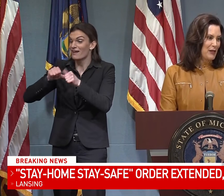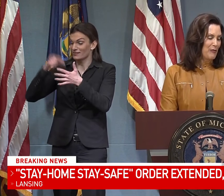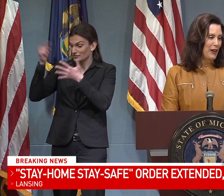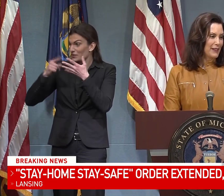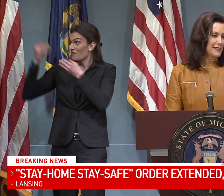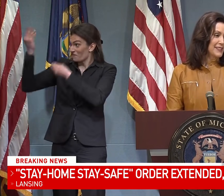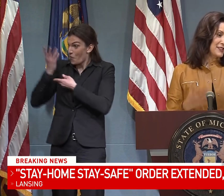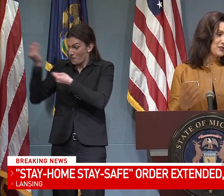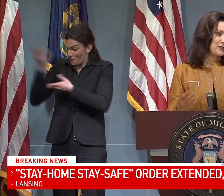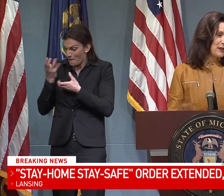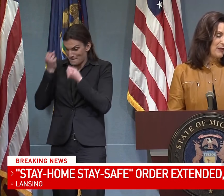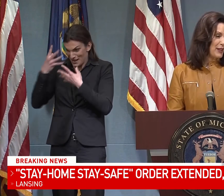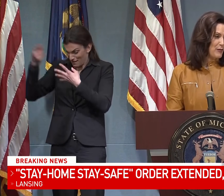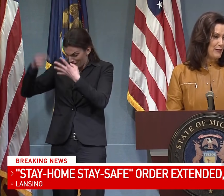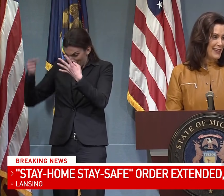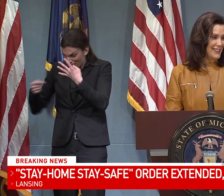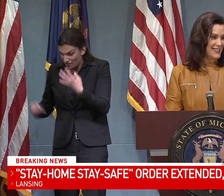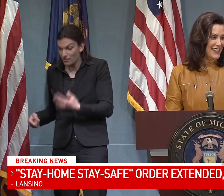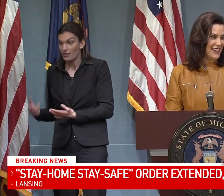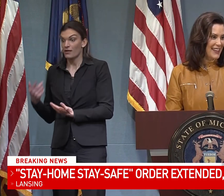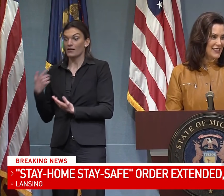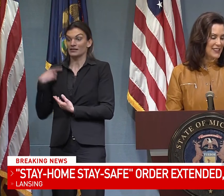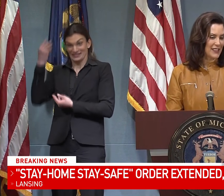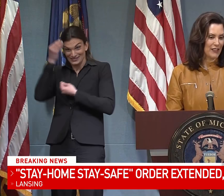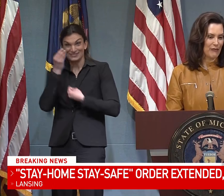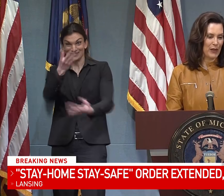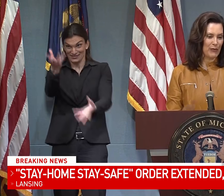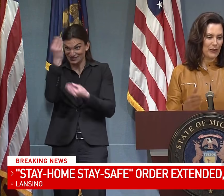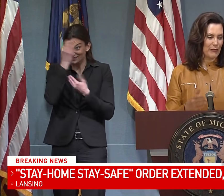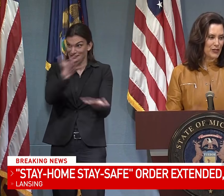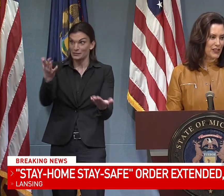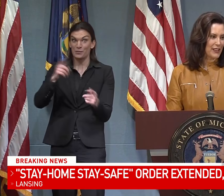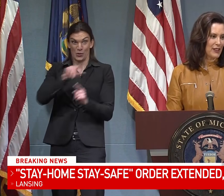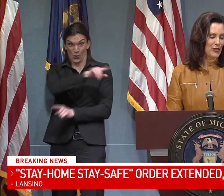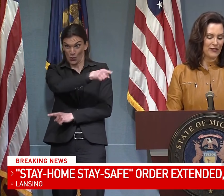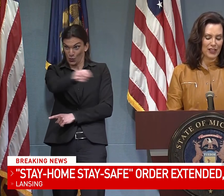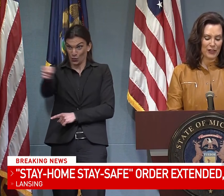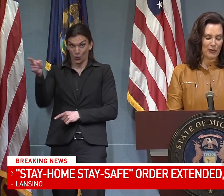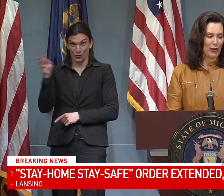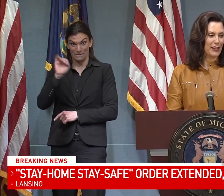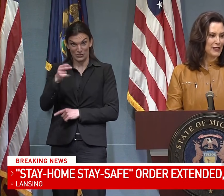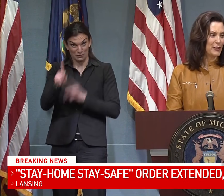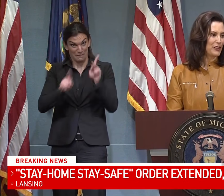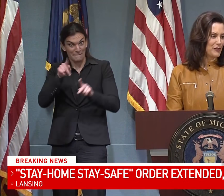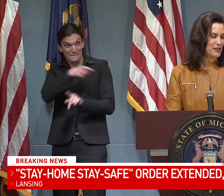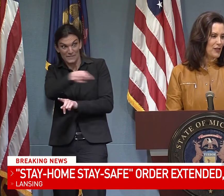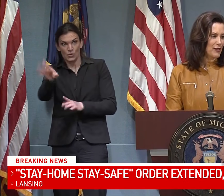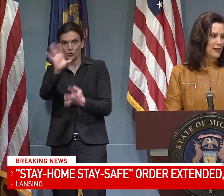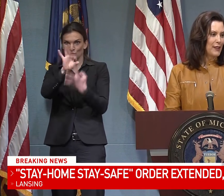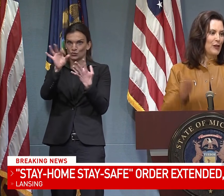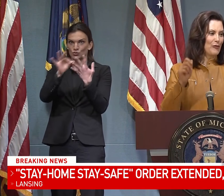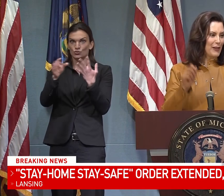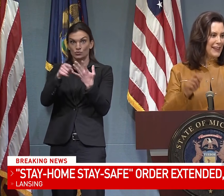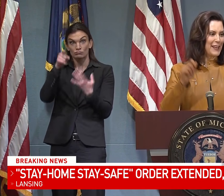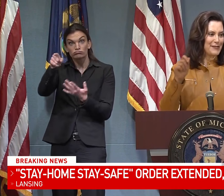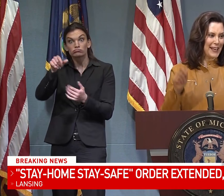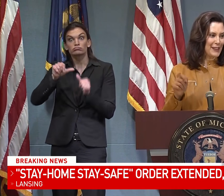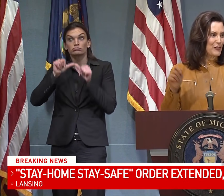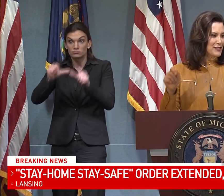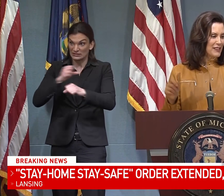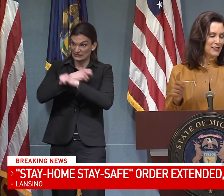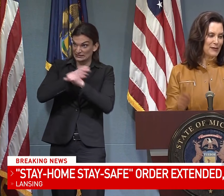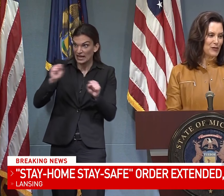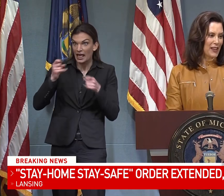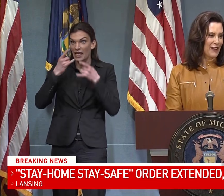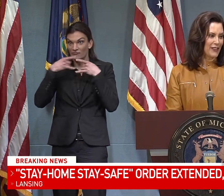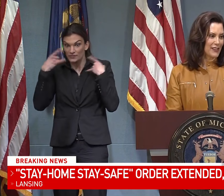decisions, but decisions are made by human beings. And if people of Michigan who have done their part continue to do so, we can keep taking